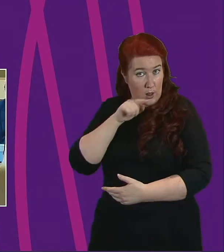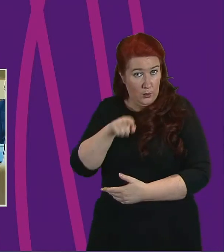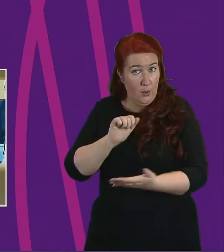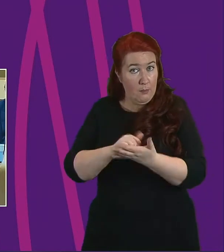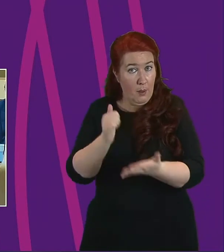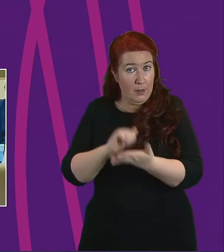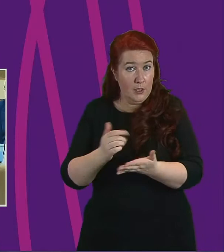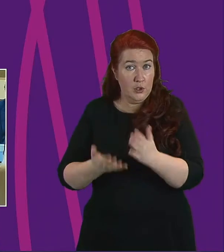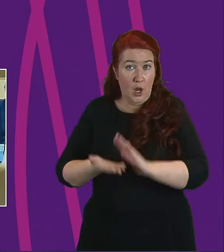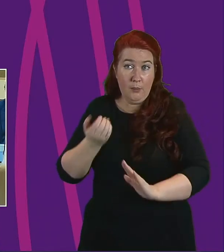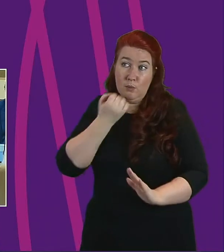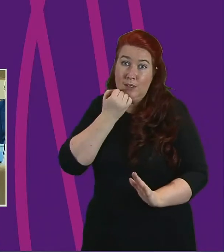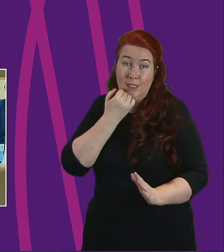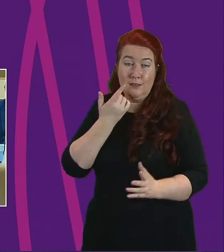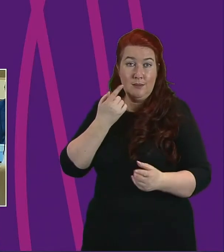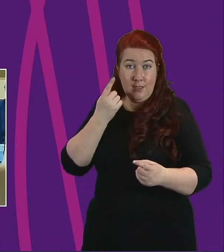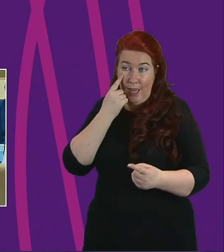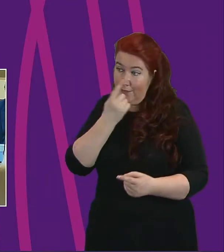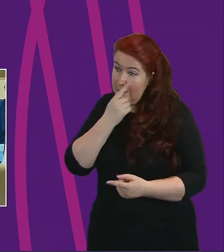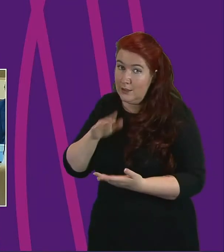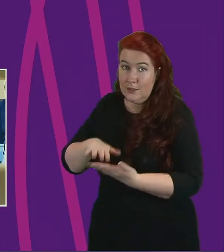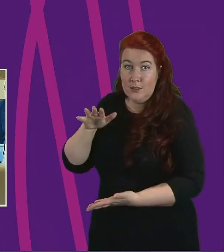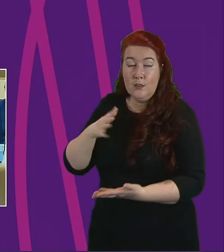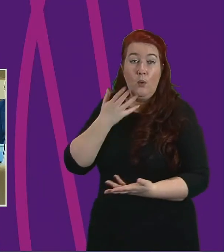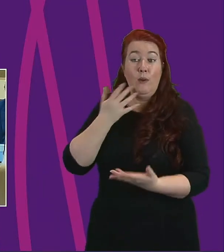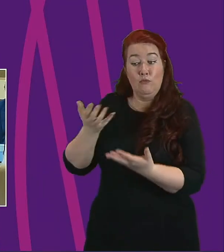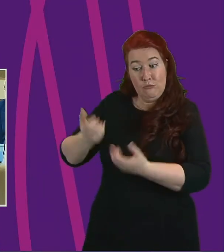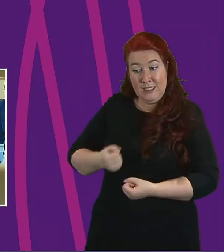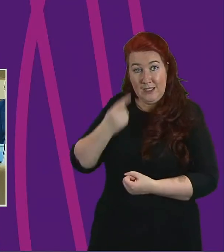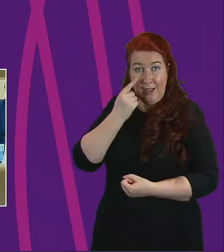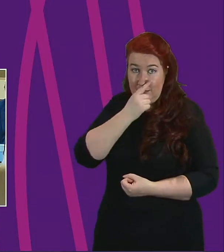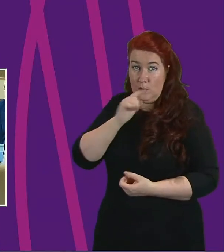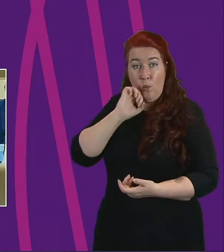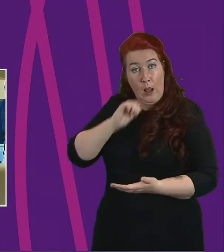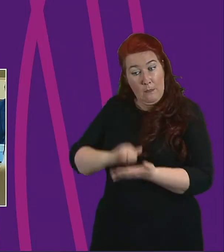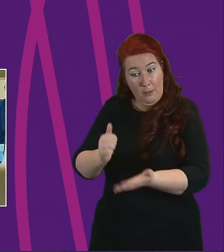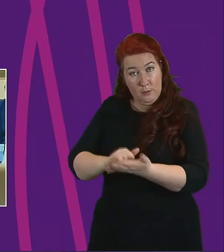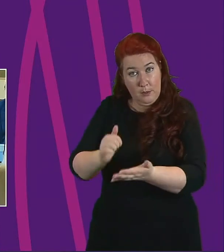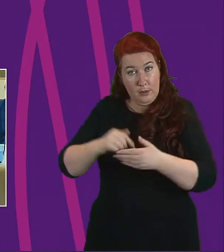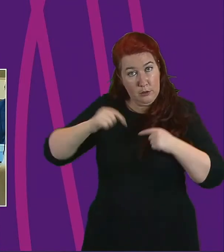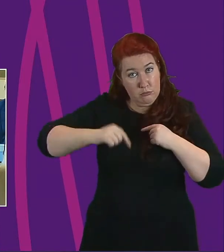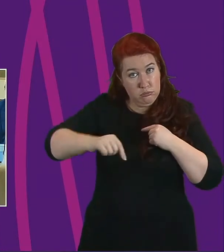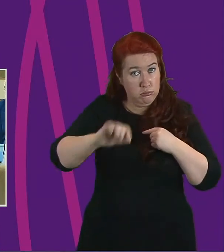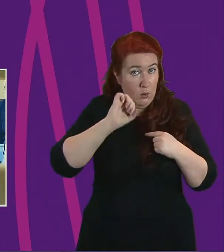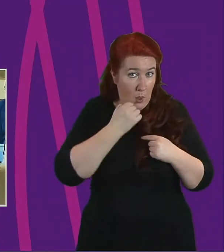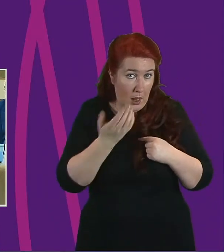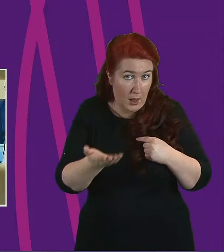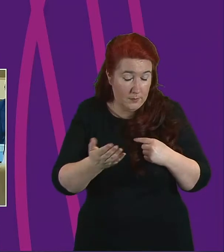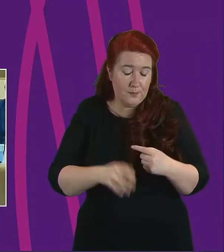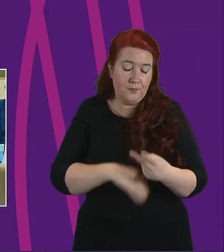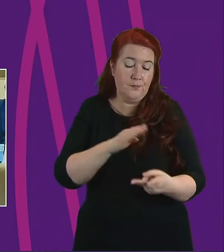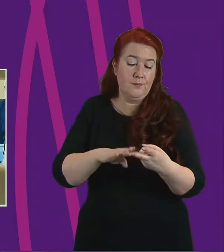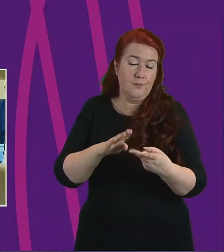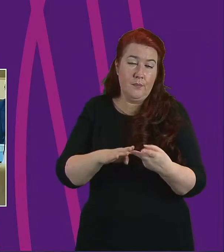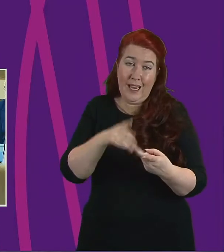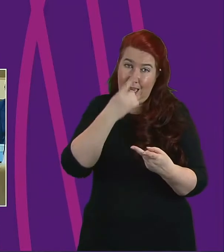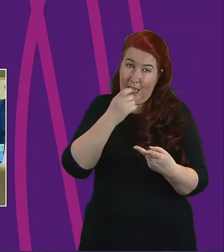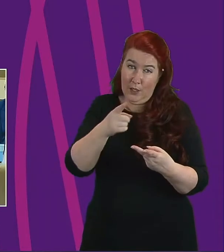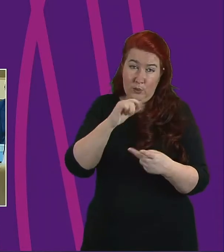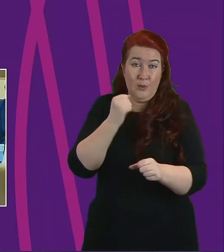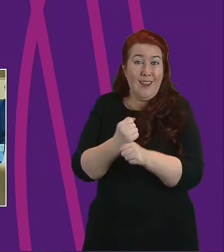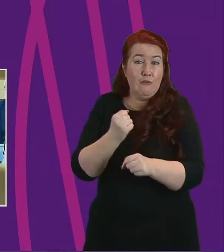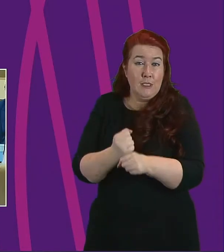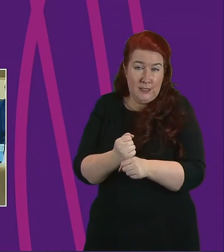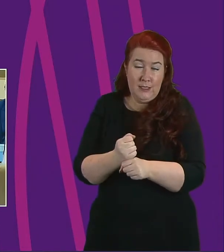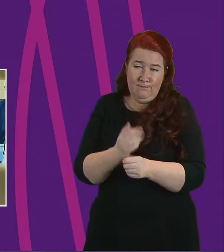he has it in the coming weeks? Secondly, can he guarantee that all teachers